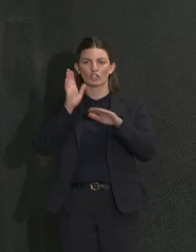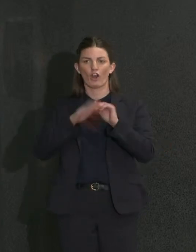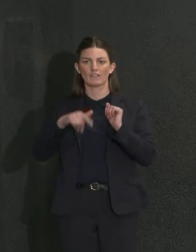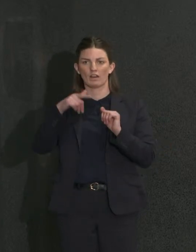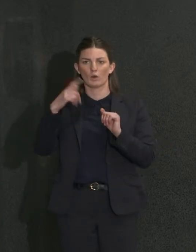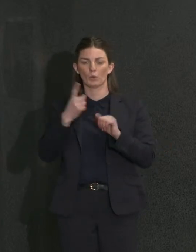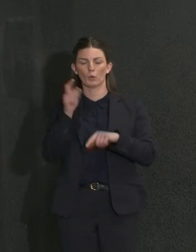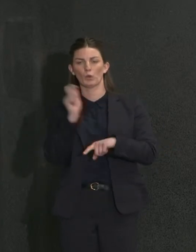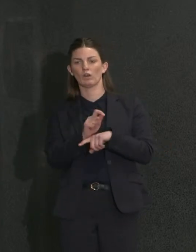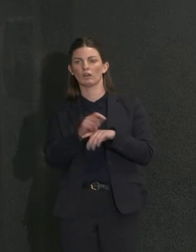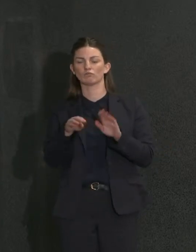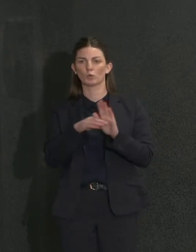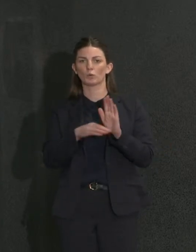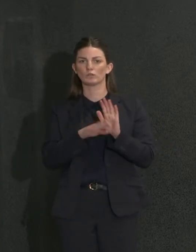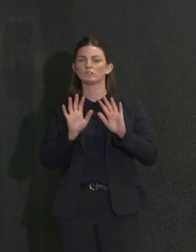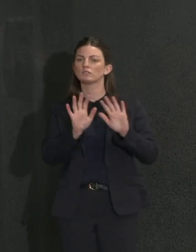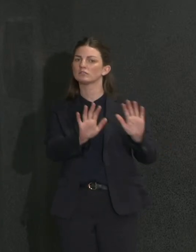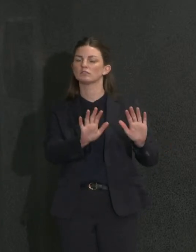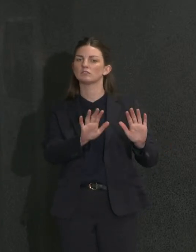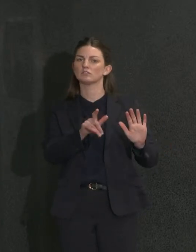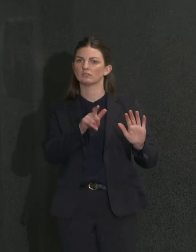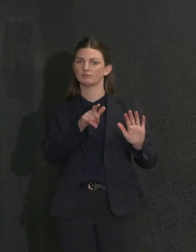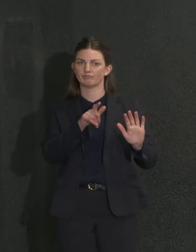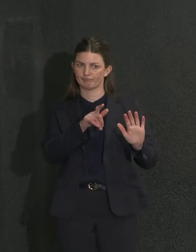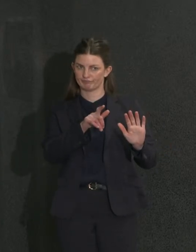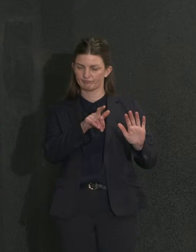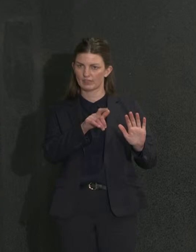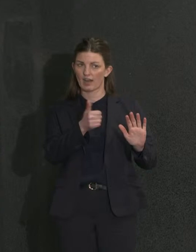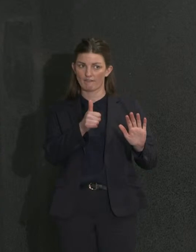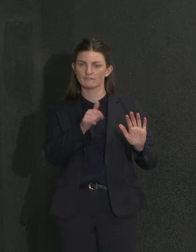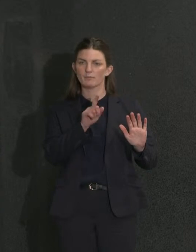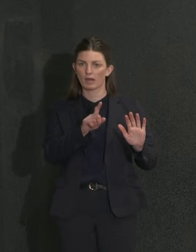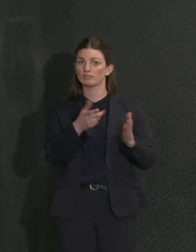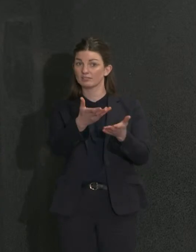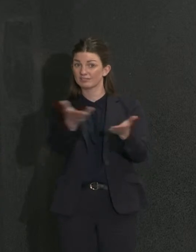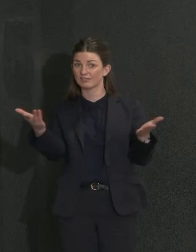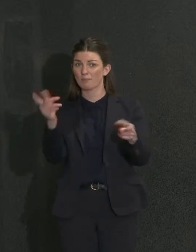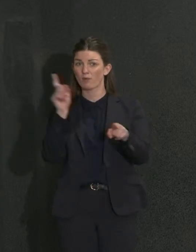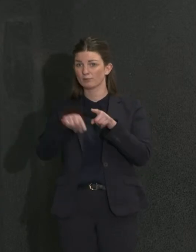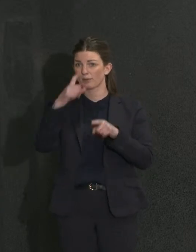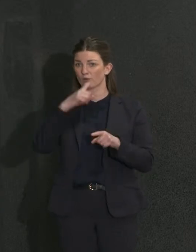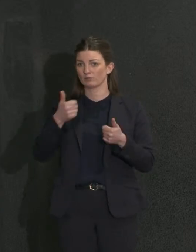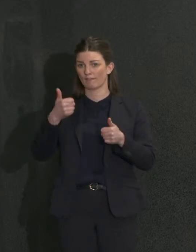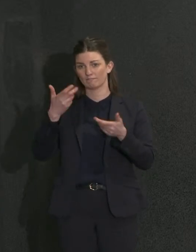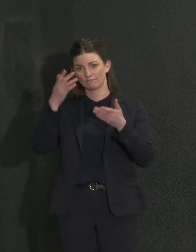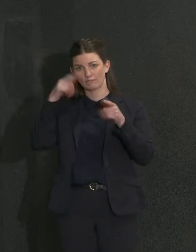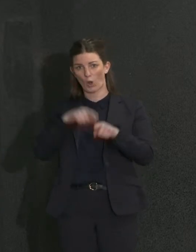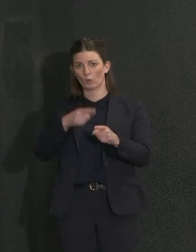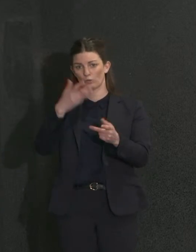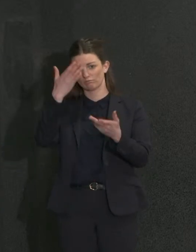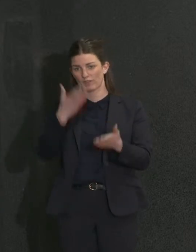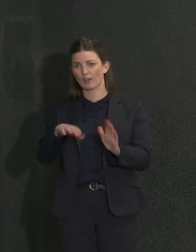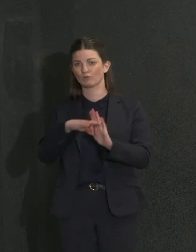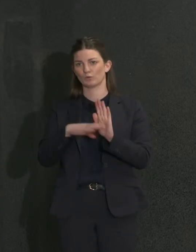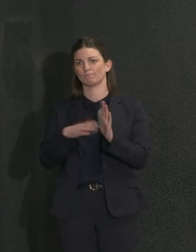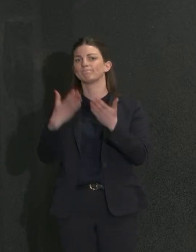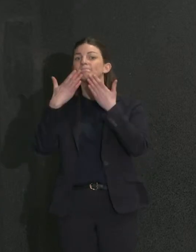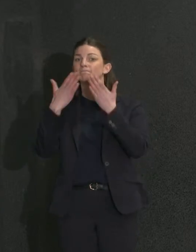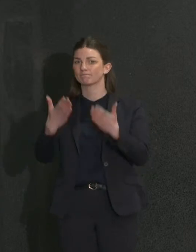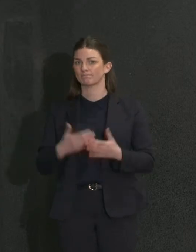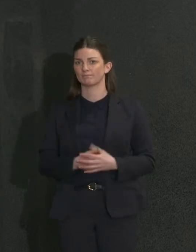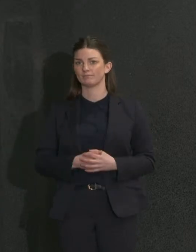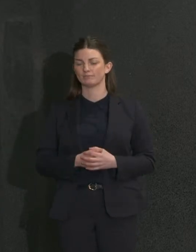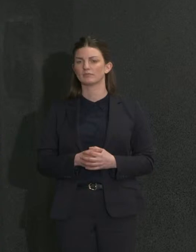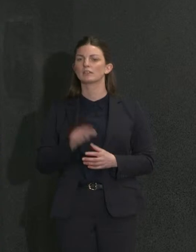I want to congratulate and thank all of the many millions of Victorians who are, and I just ask that everyone just pause and think